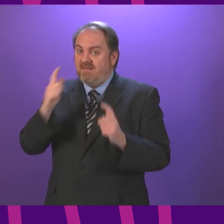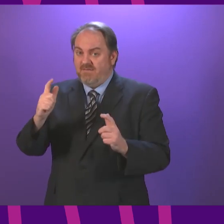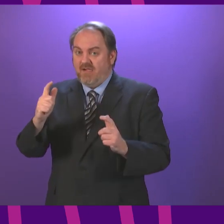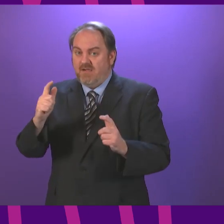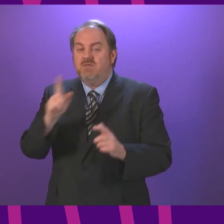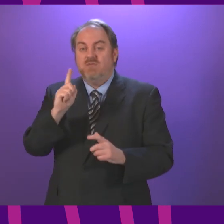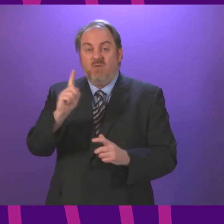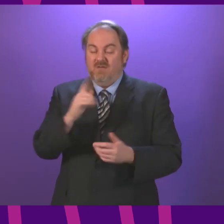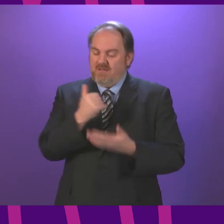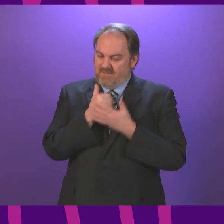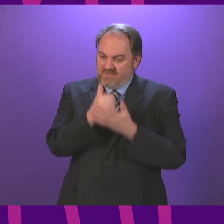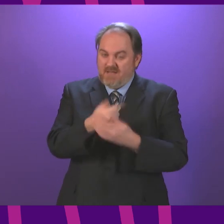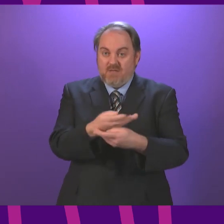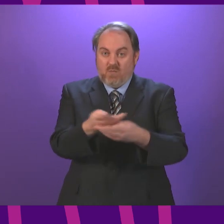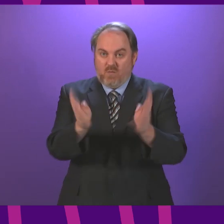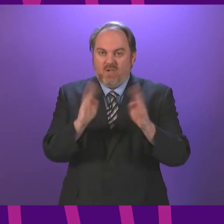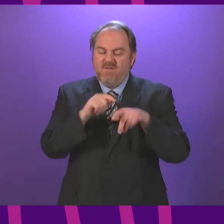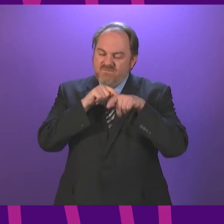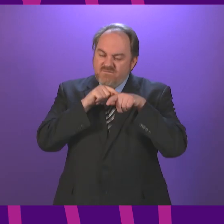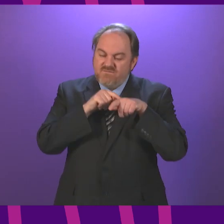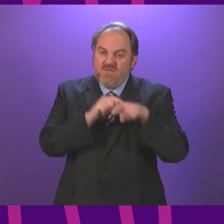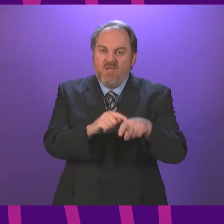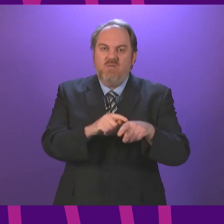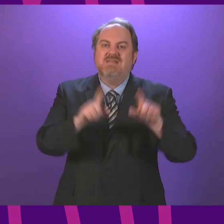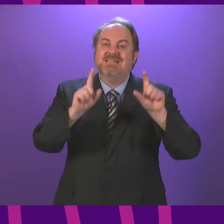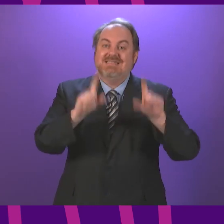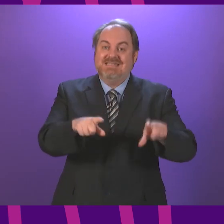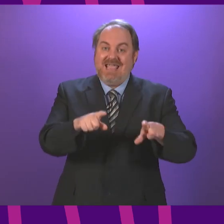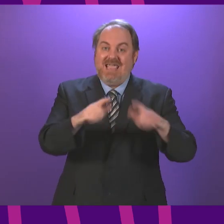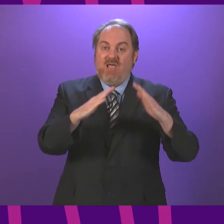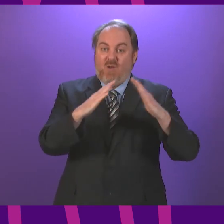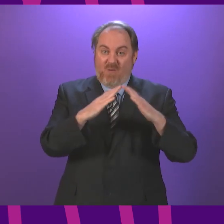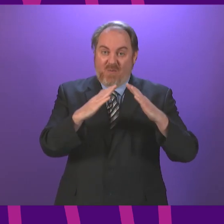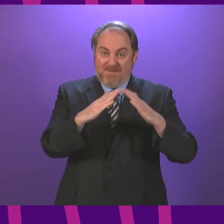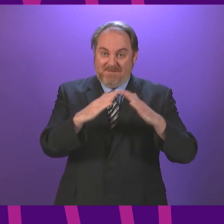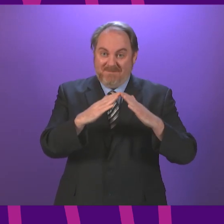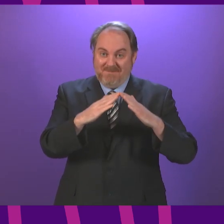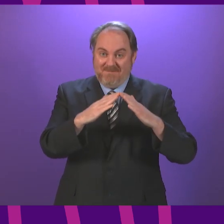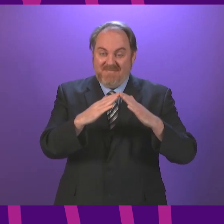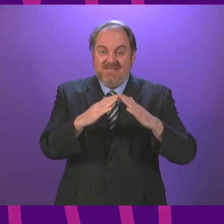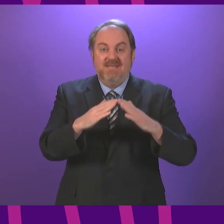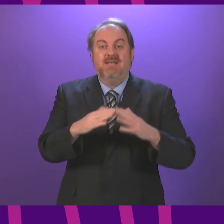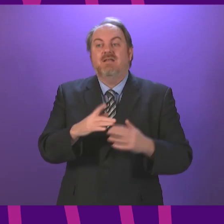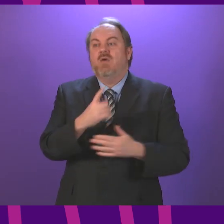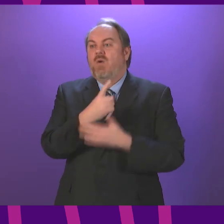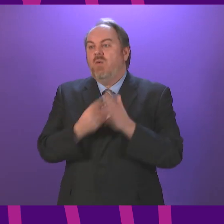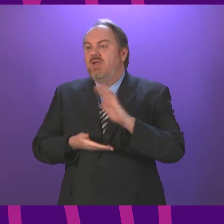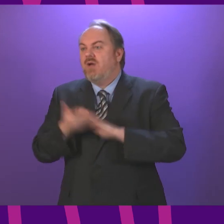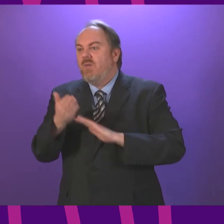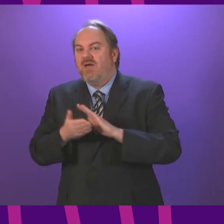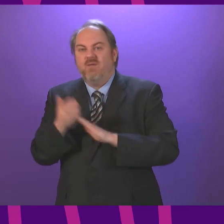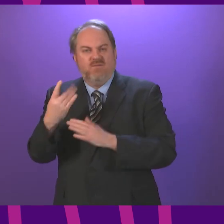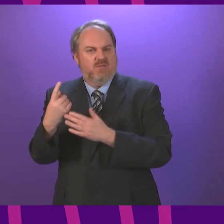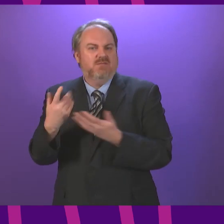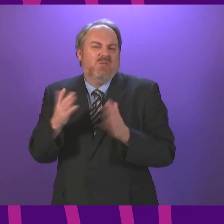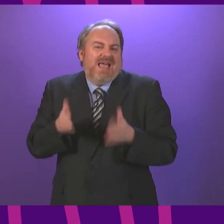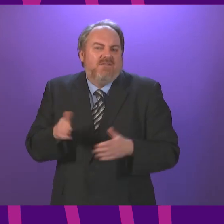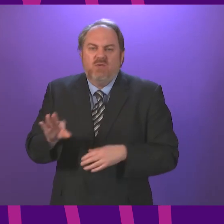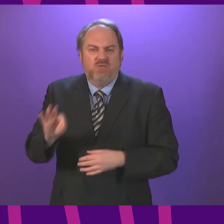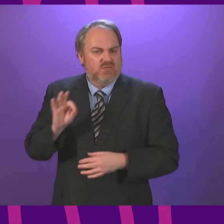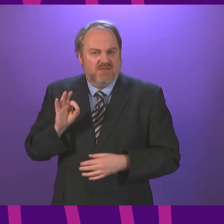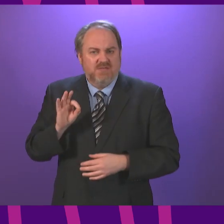to everyone is to continue to abide by the stay at home rule. Stay at home except for essential purposes, follow facts when you are